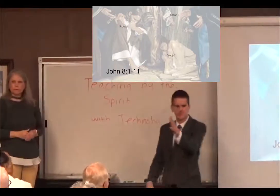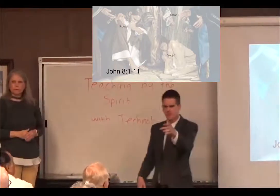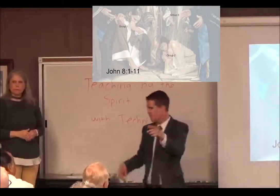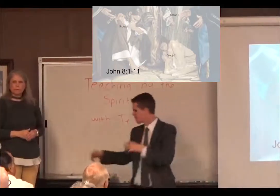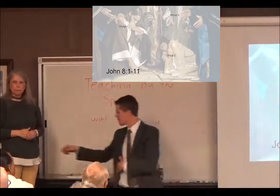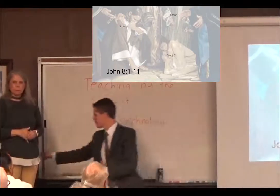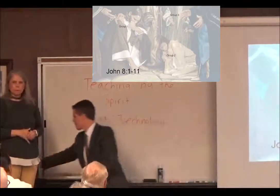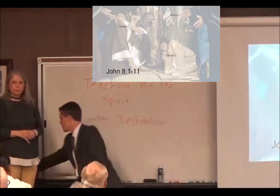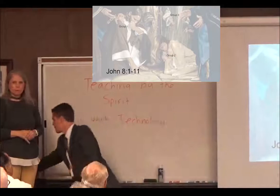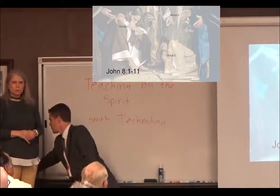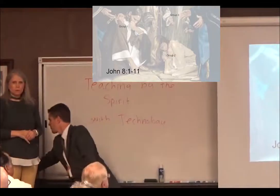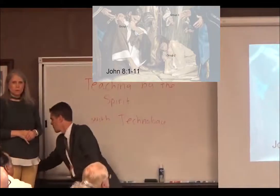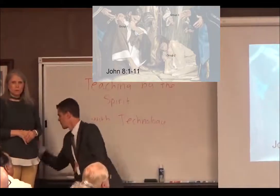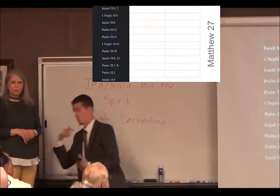That is a good idea.